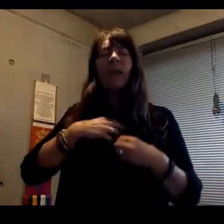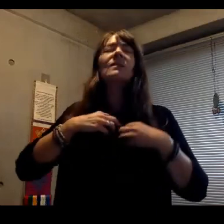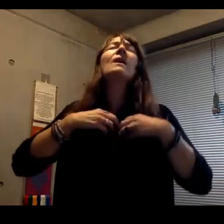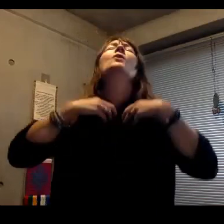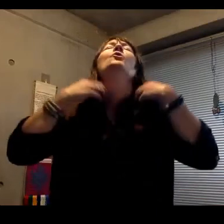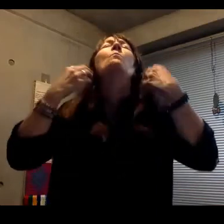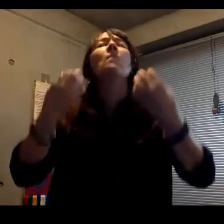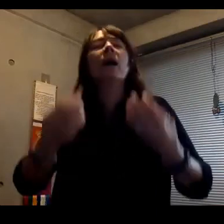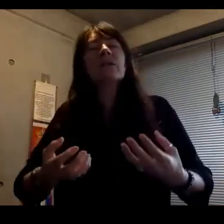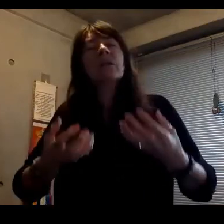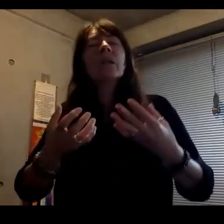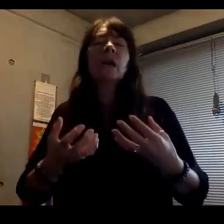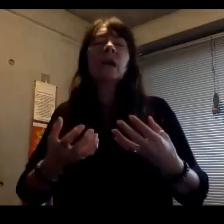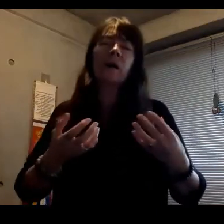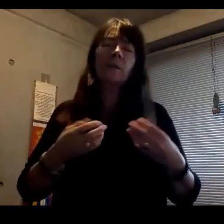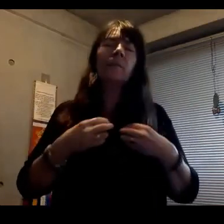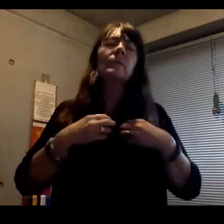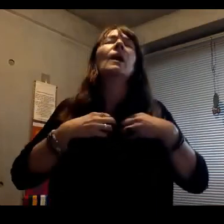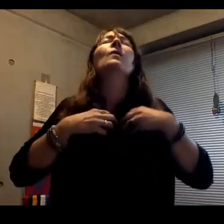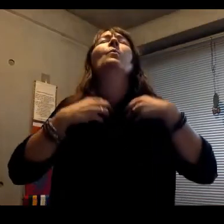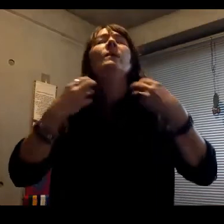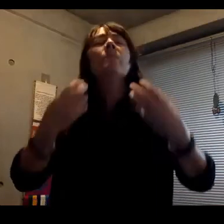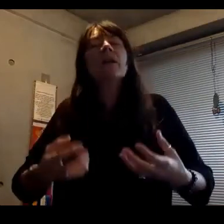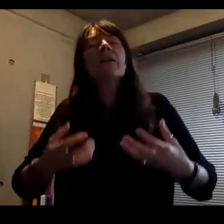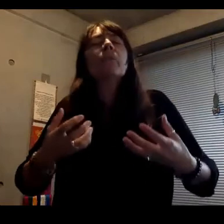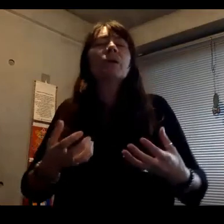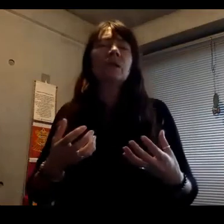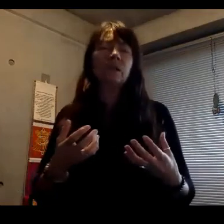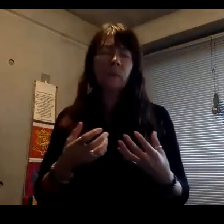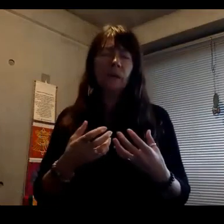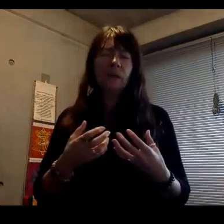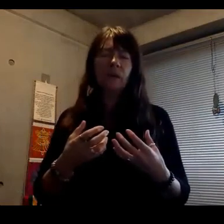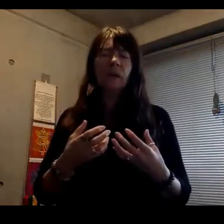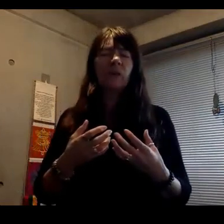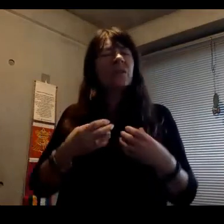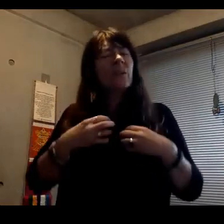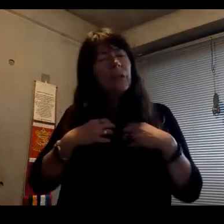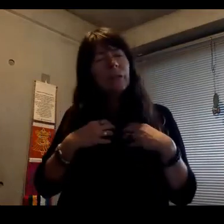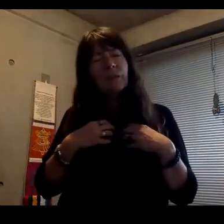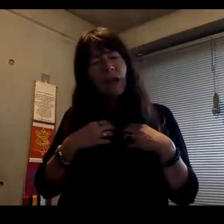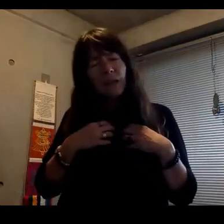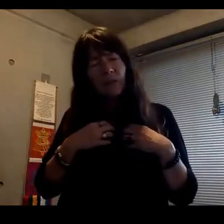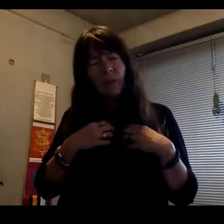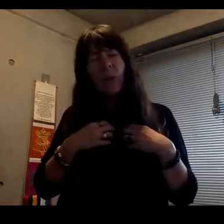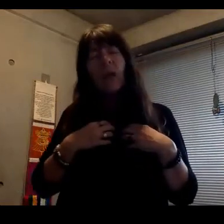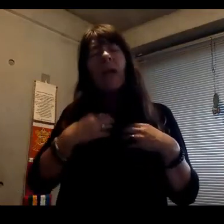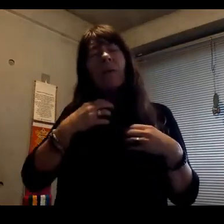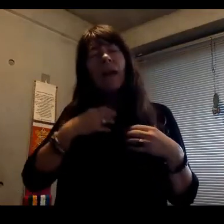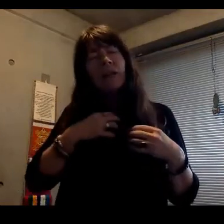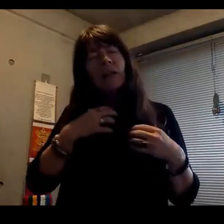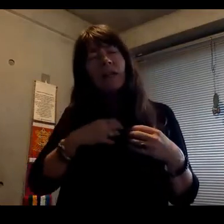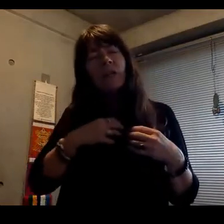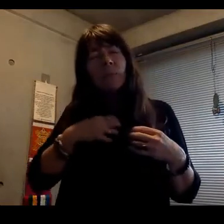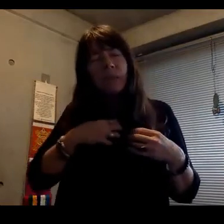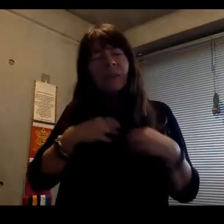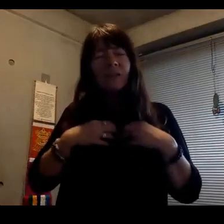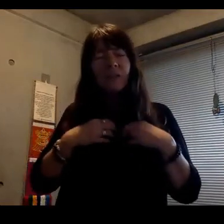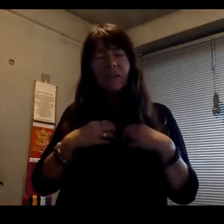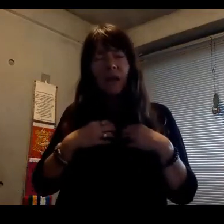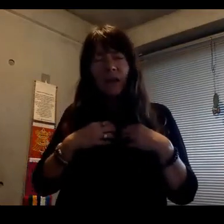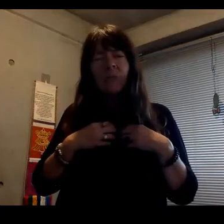that says you must come, we must participate. There's something inside of you, and that little